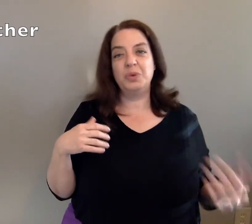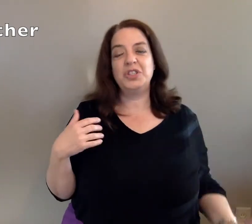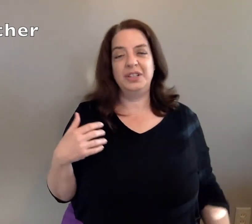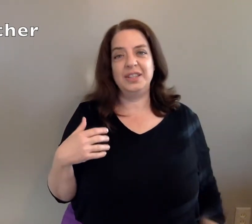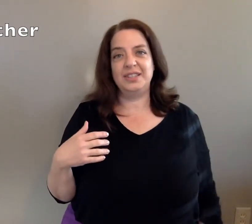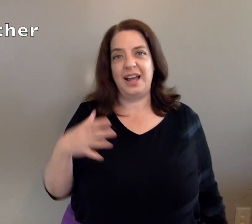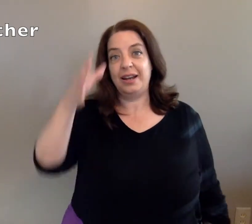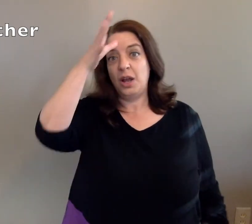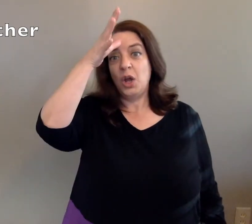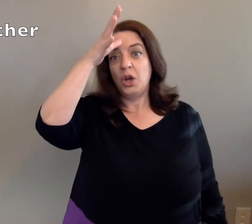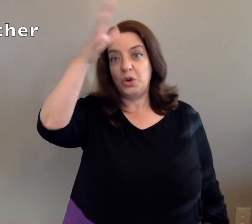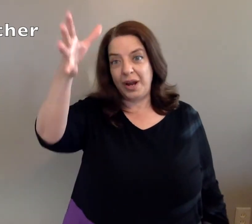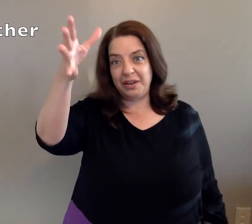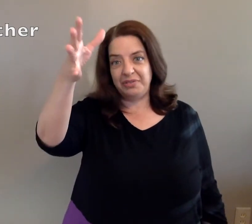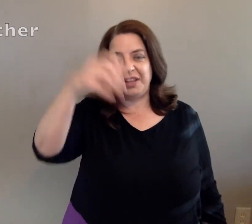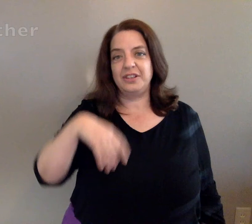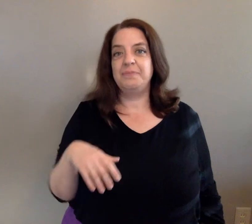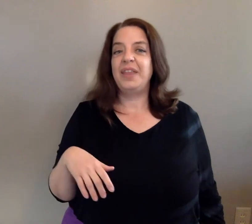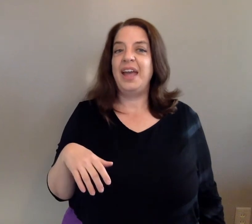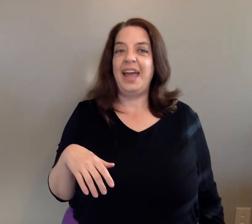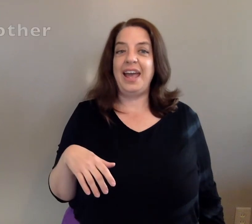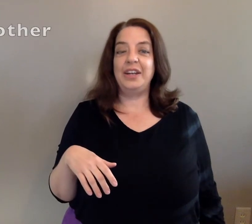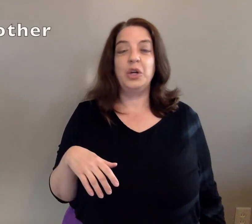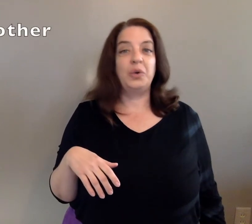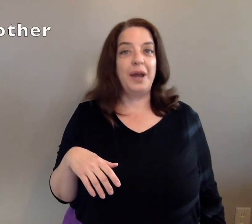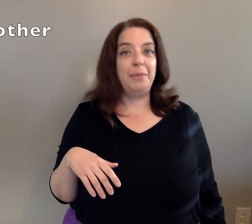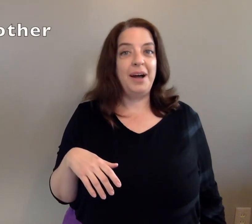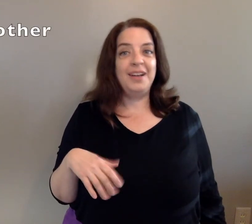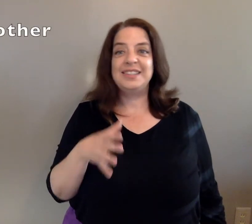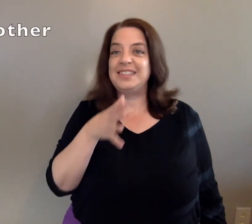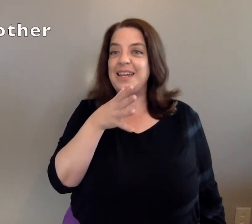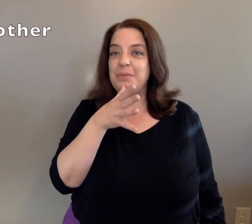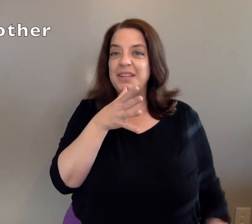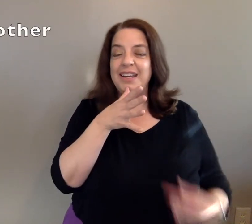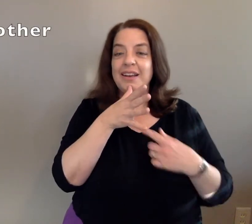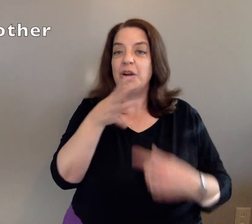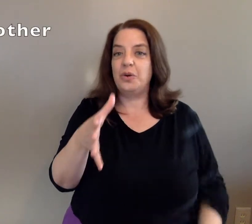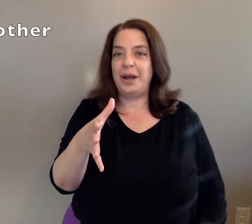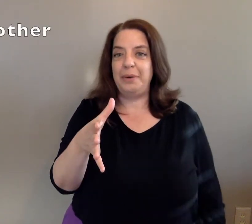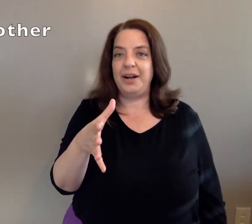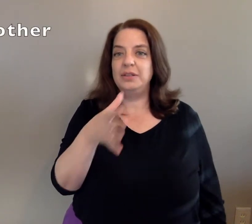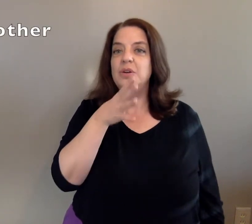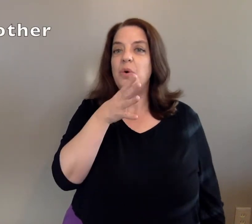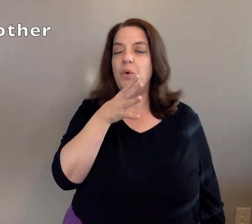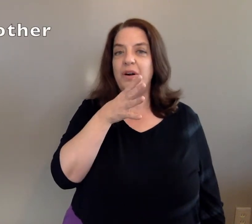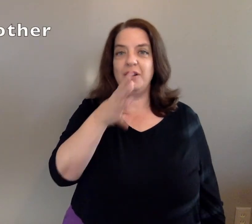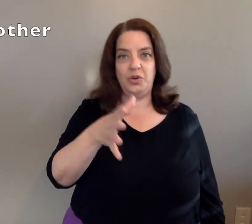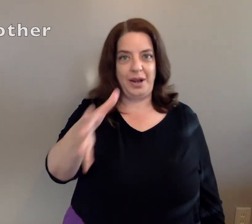originally the sign. Grandfather. And grandma, same thing, grandma or grandma.